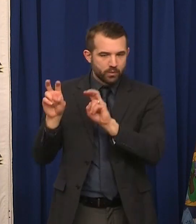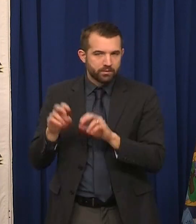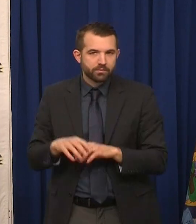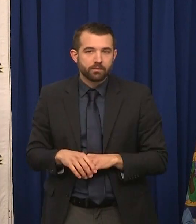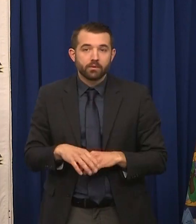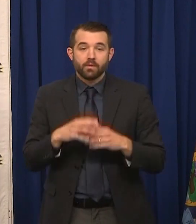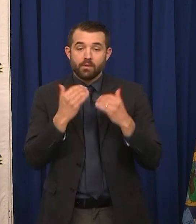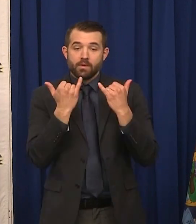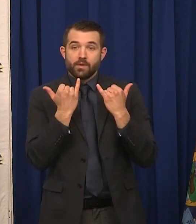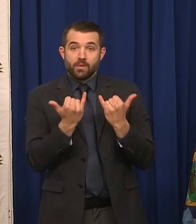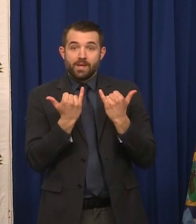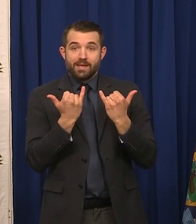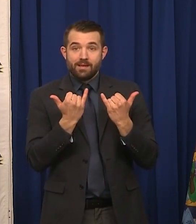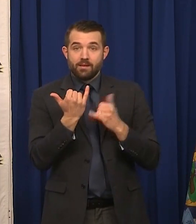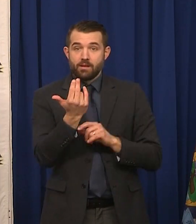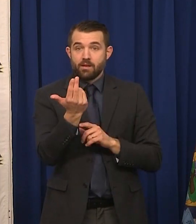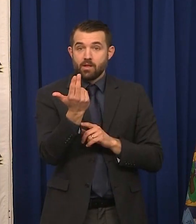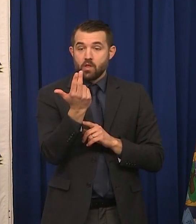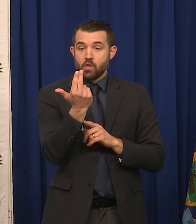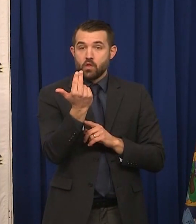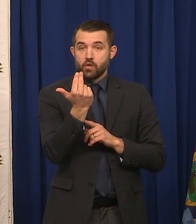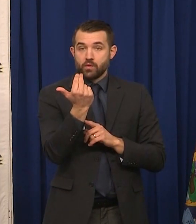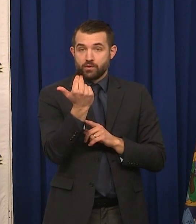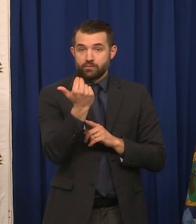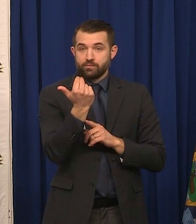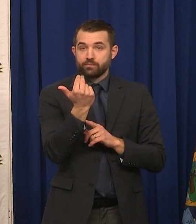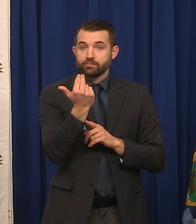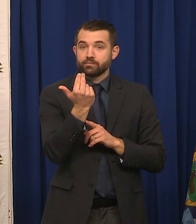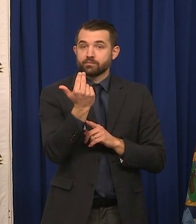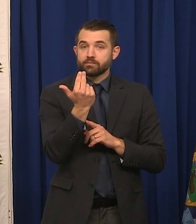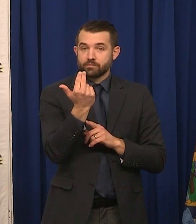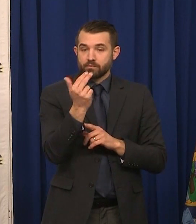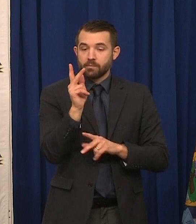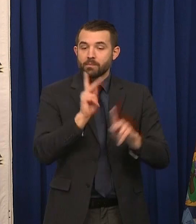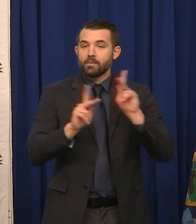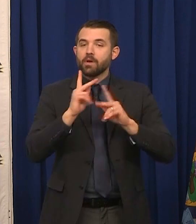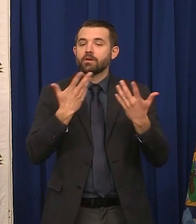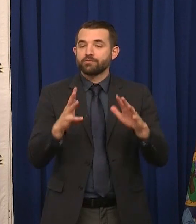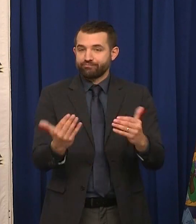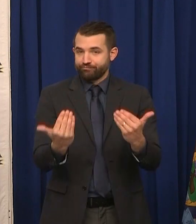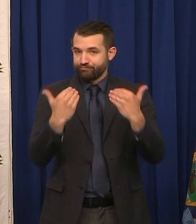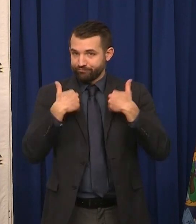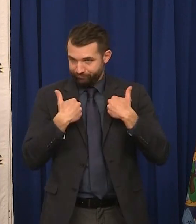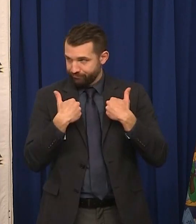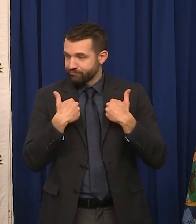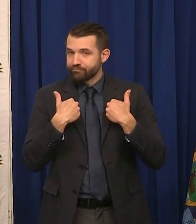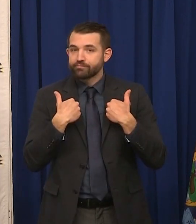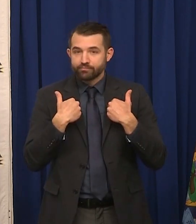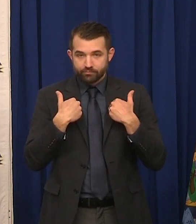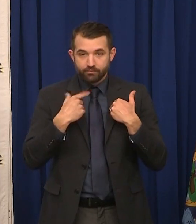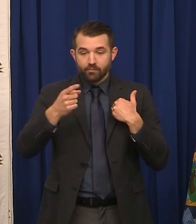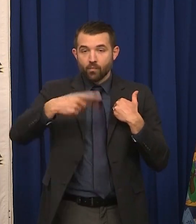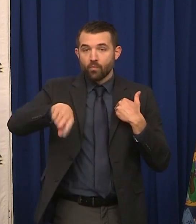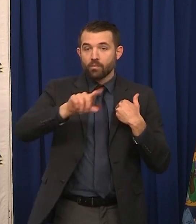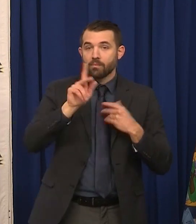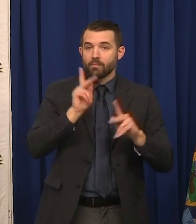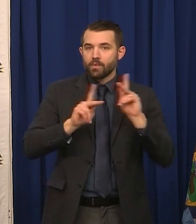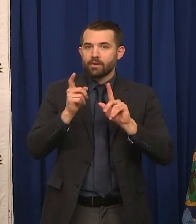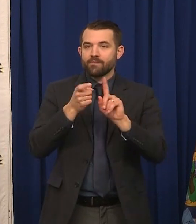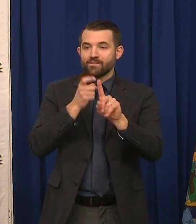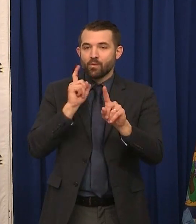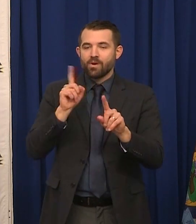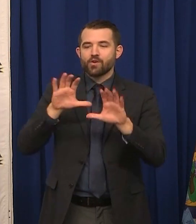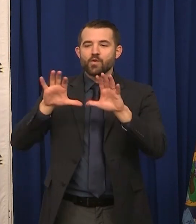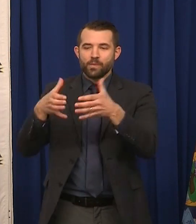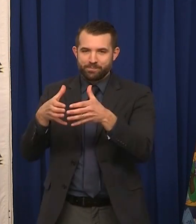state 13 cases of COVID-19 associated with congregate settings. 12 of those